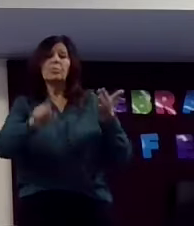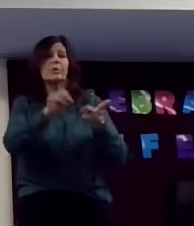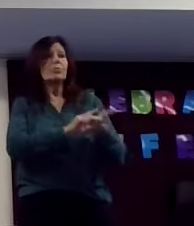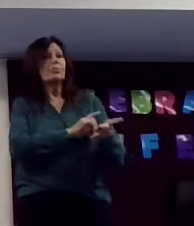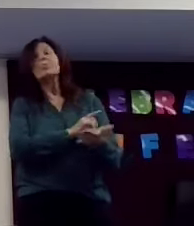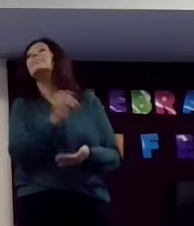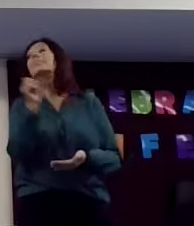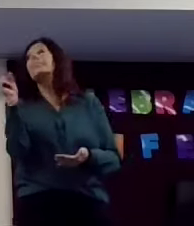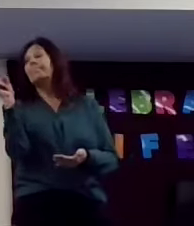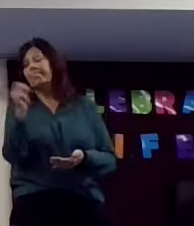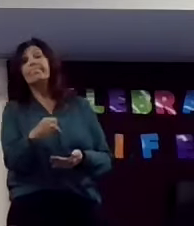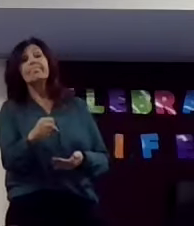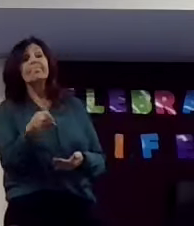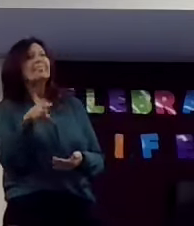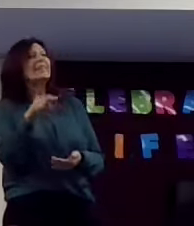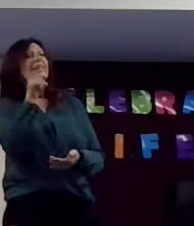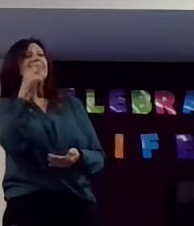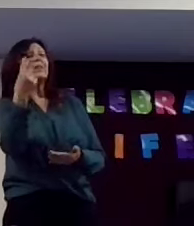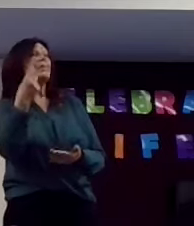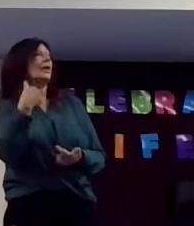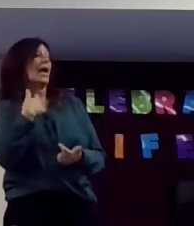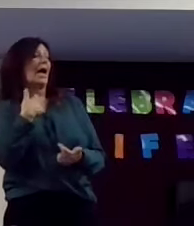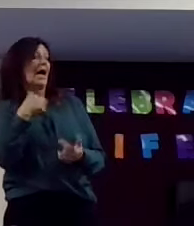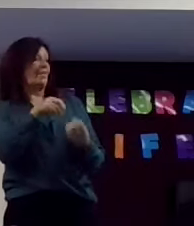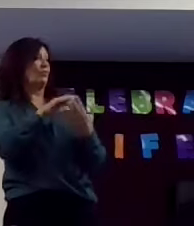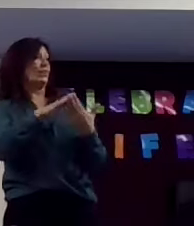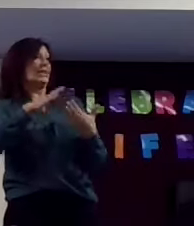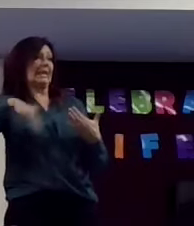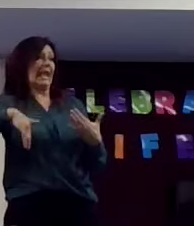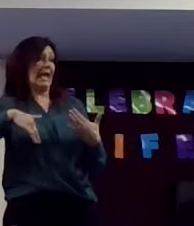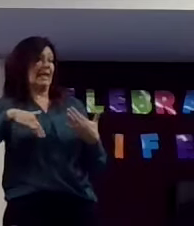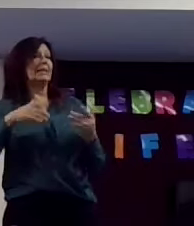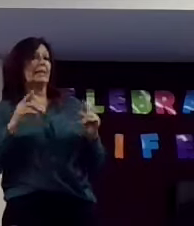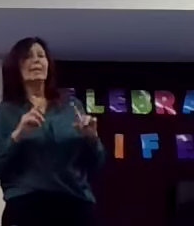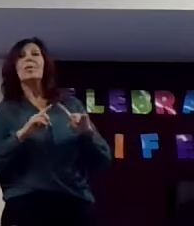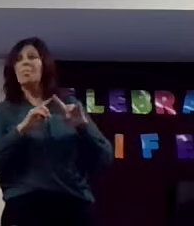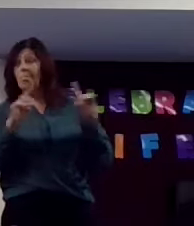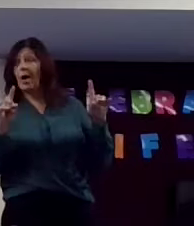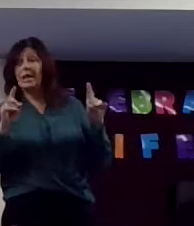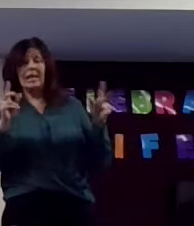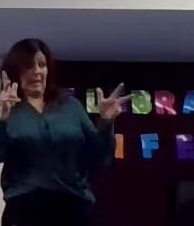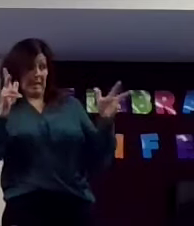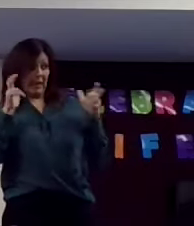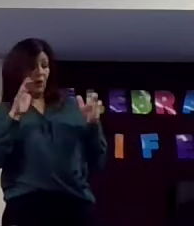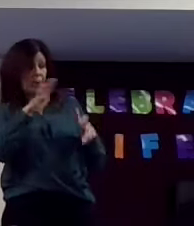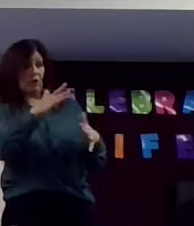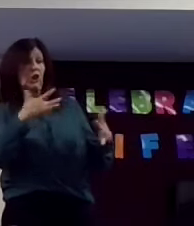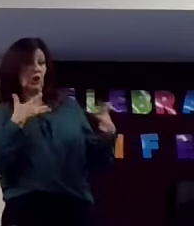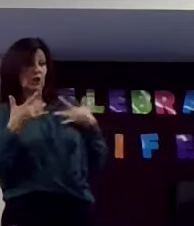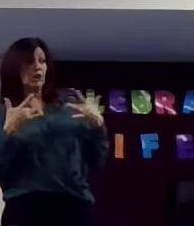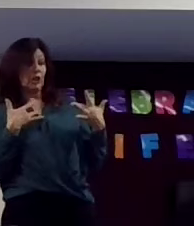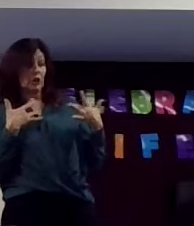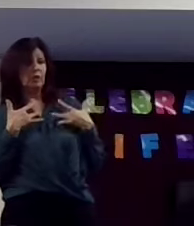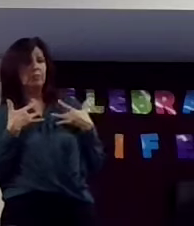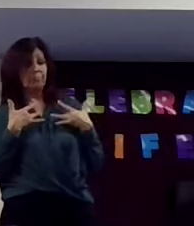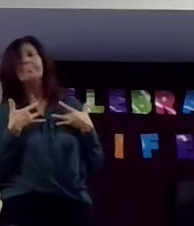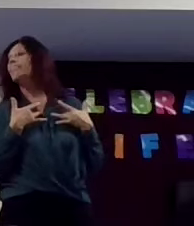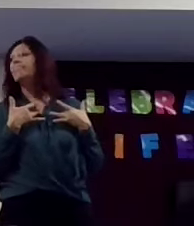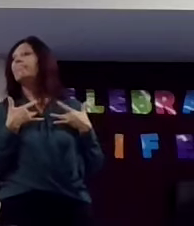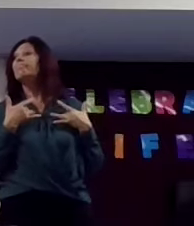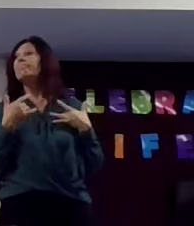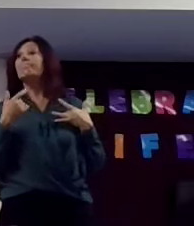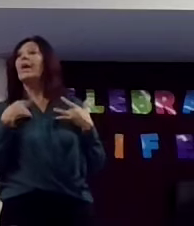And so this isn't something that I've necessarily addressed yet in my candidacy, but hearing your concern about it,